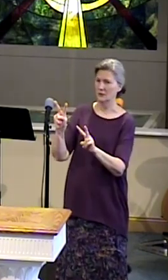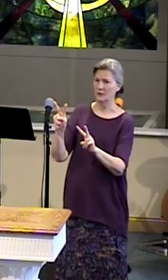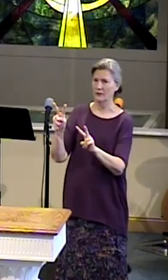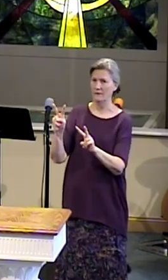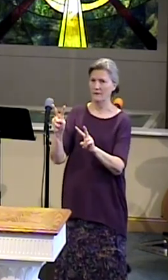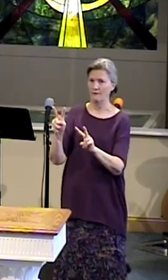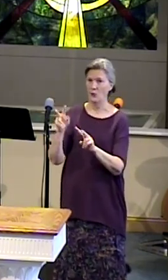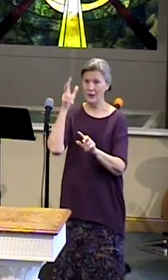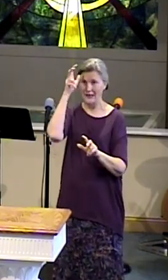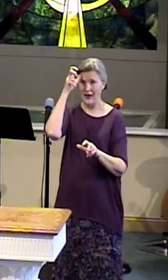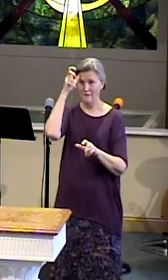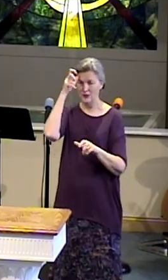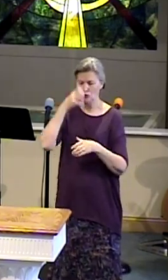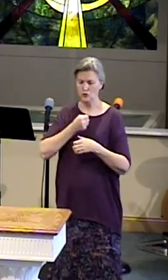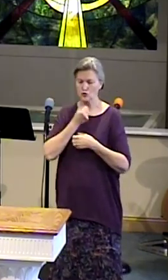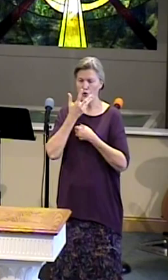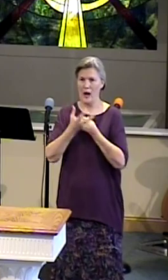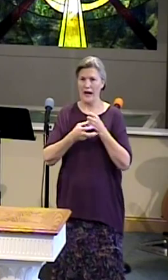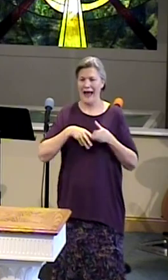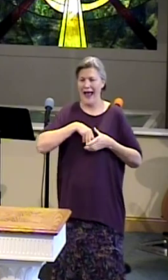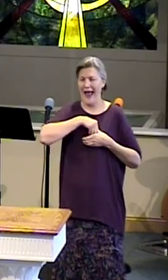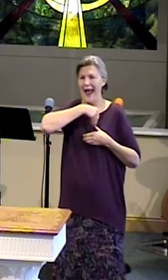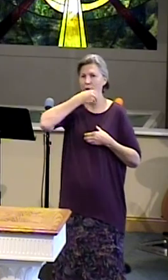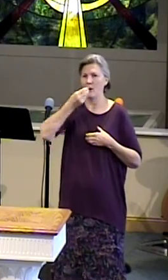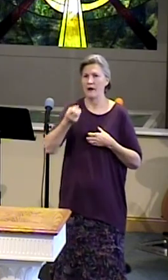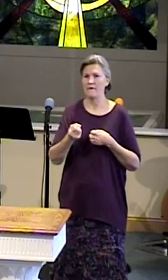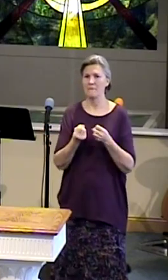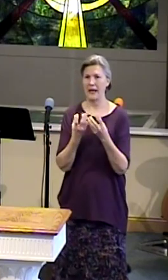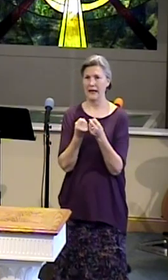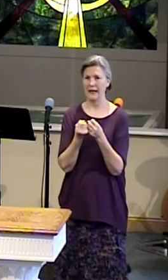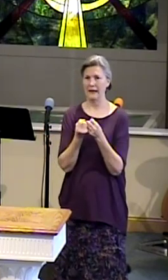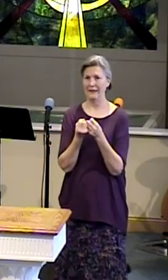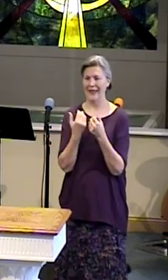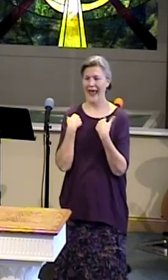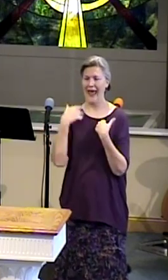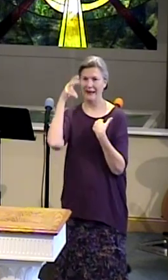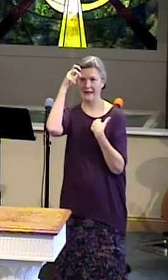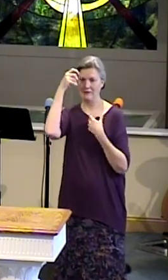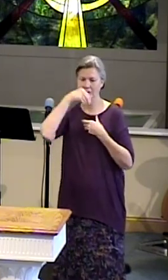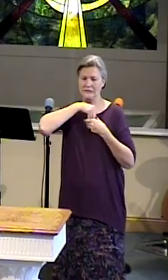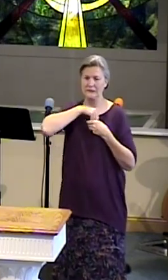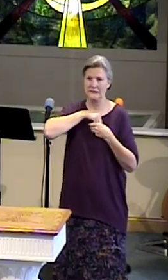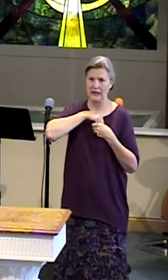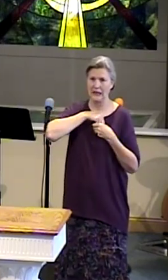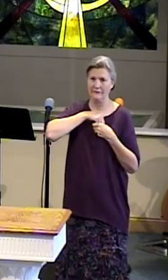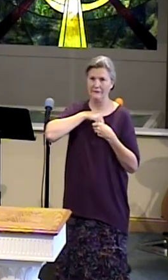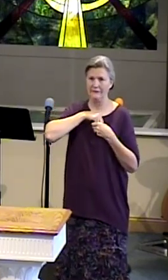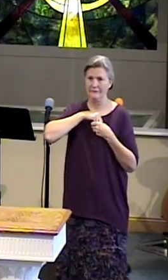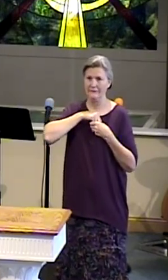loud voice, came out of many that were possessed. Now, this was just because he preached Jesus.